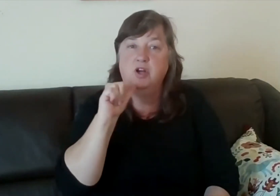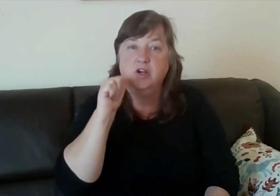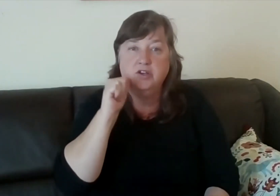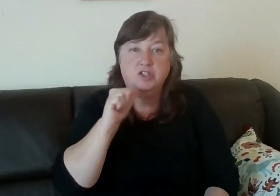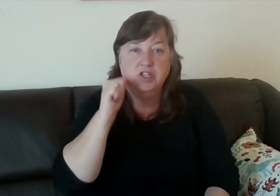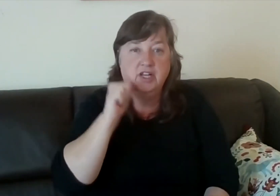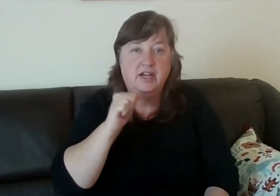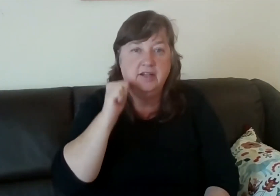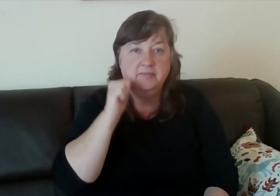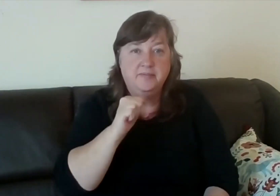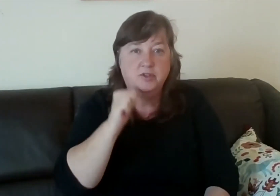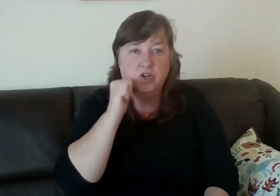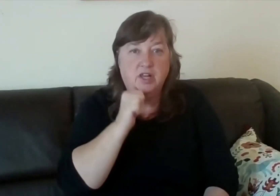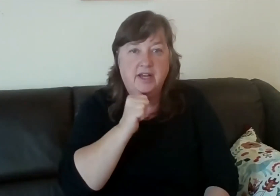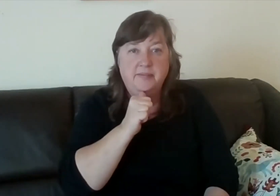your chin line, your jawline.